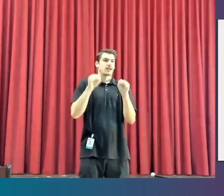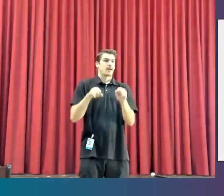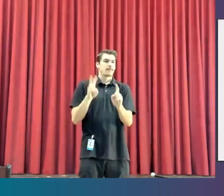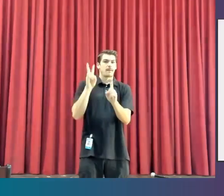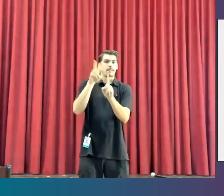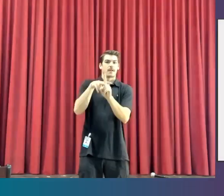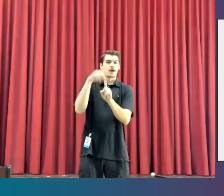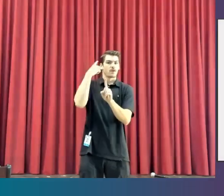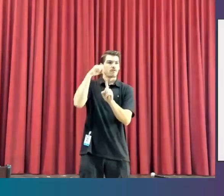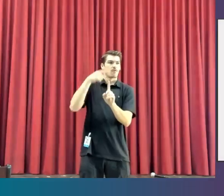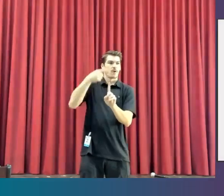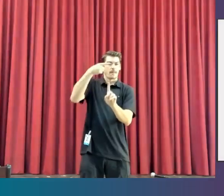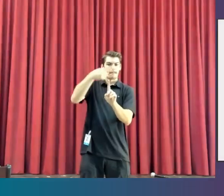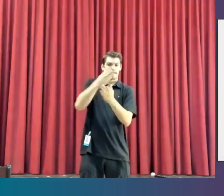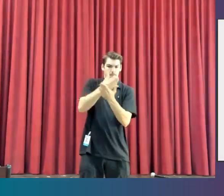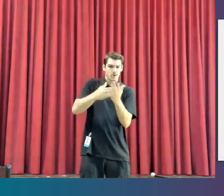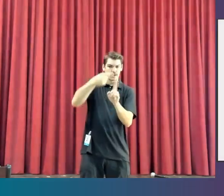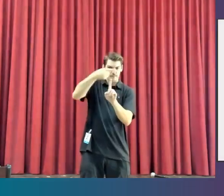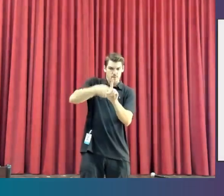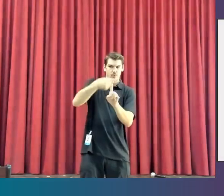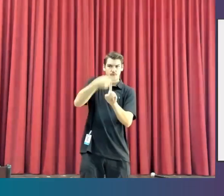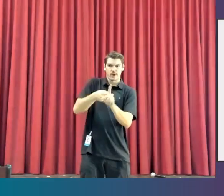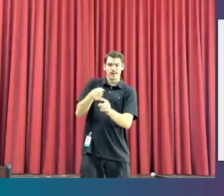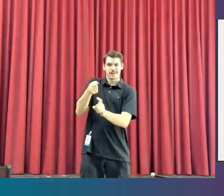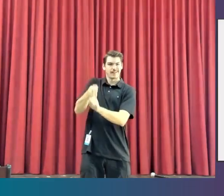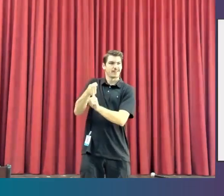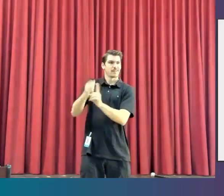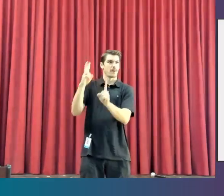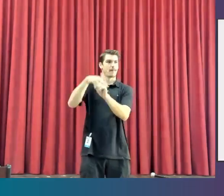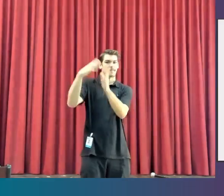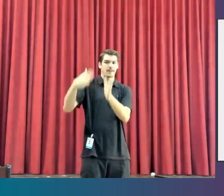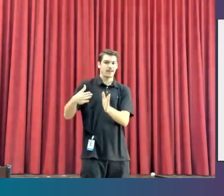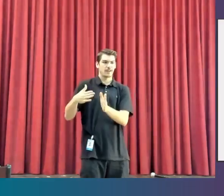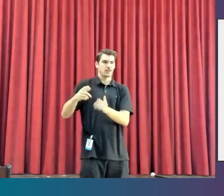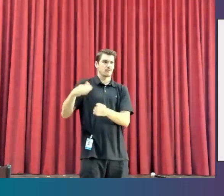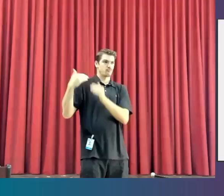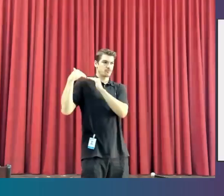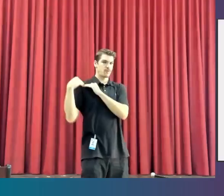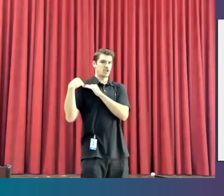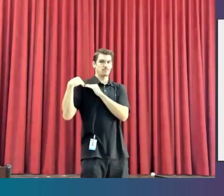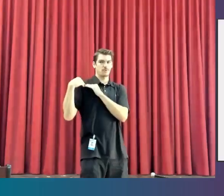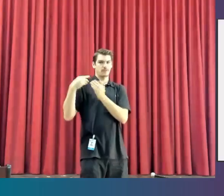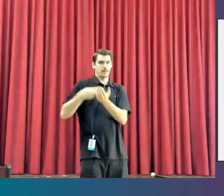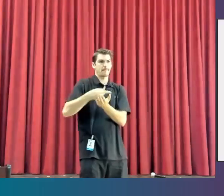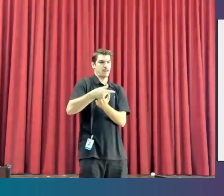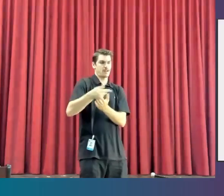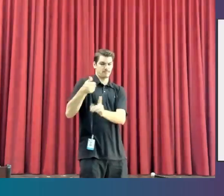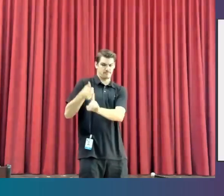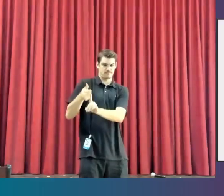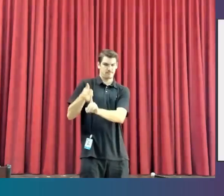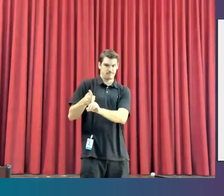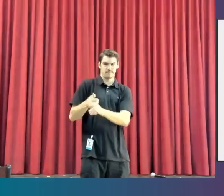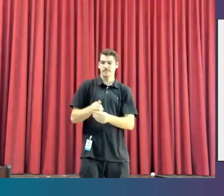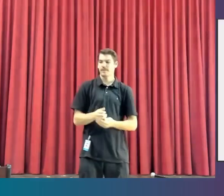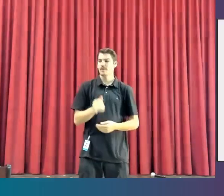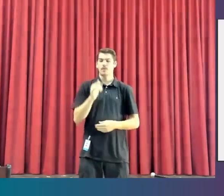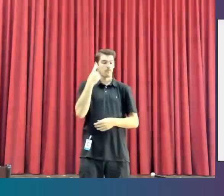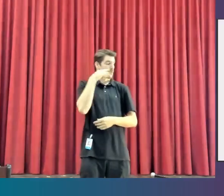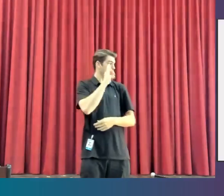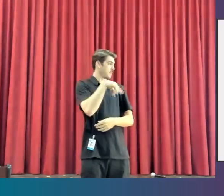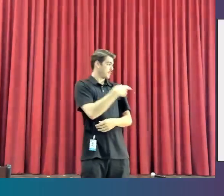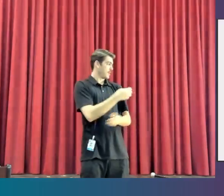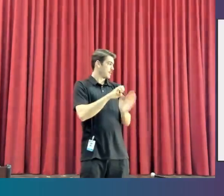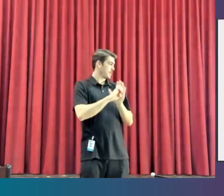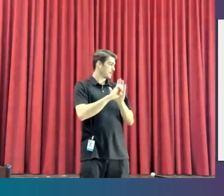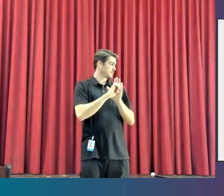portion of the rent that the tenant is personally responsible for paying. So in this example,